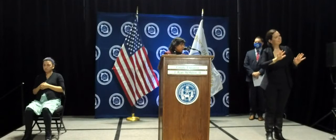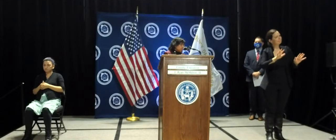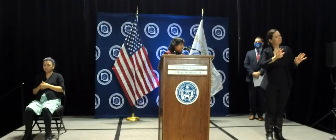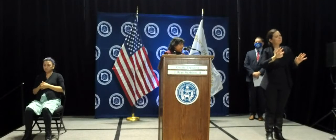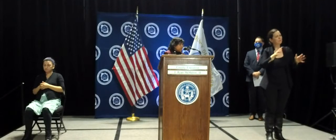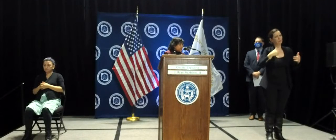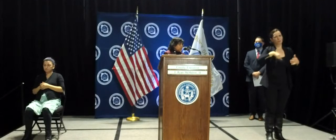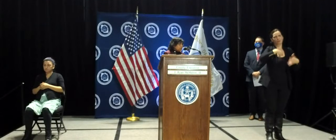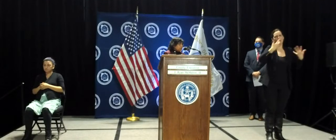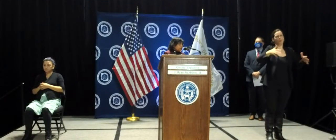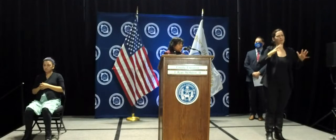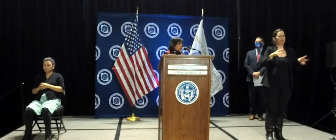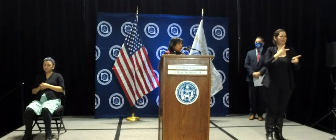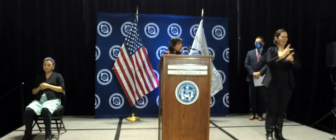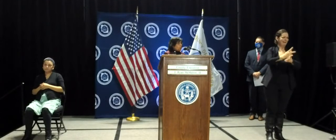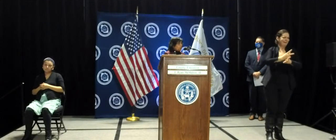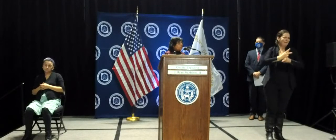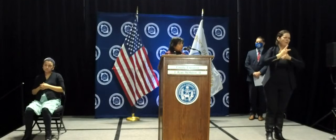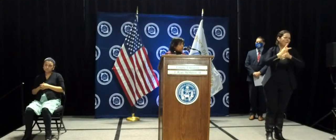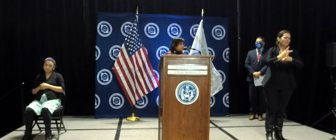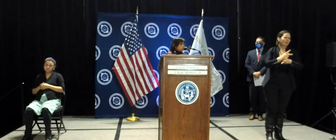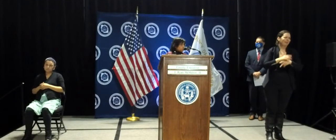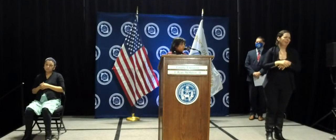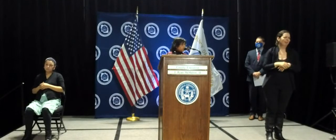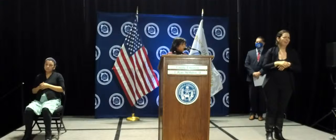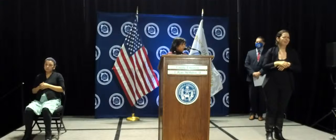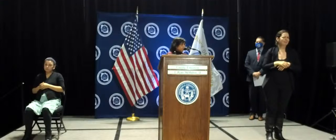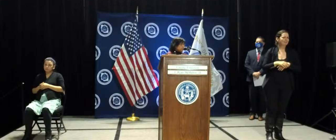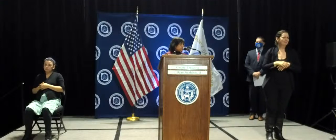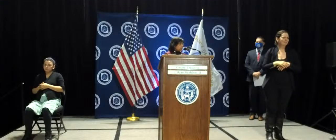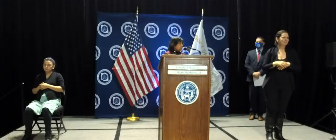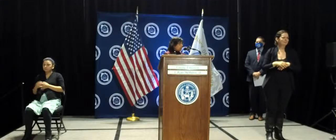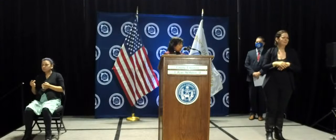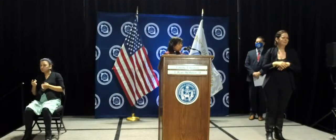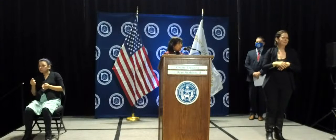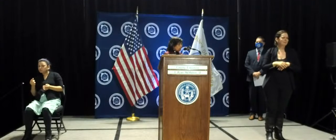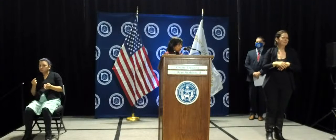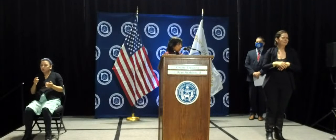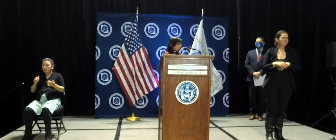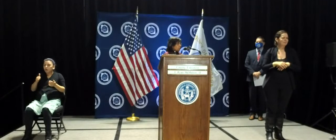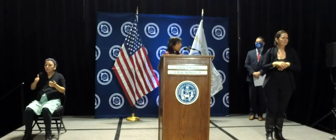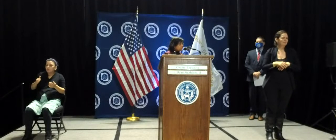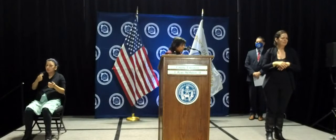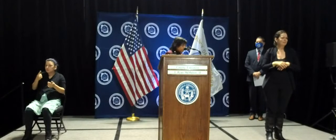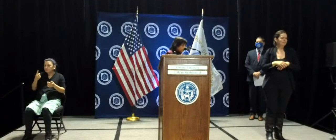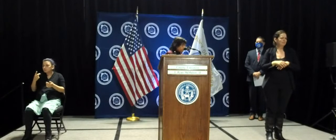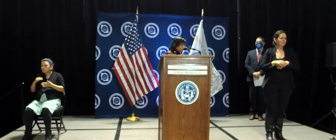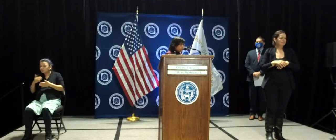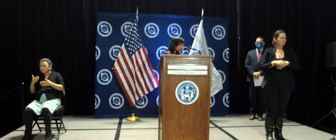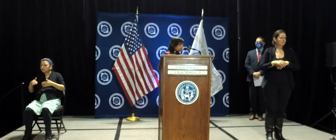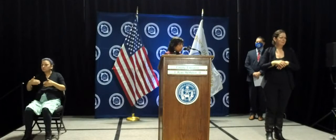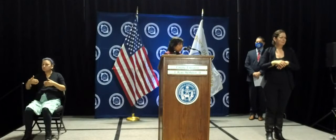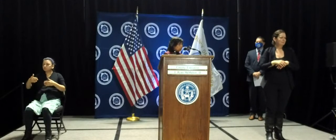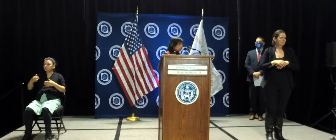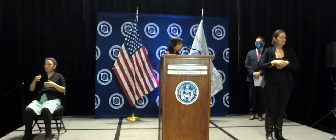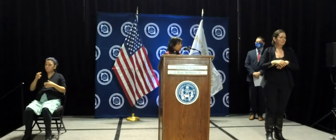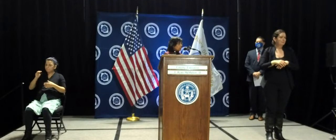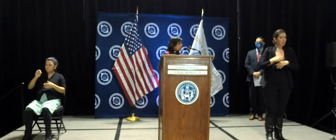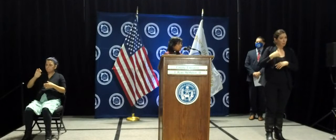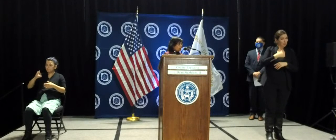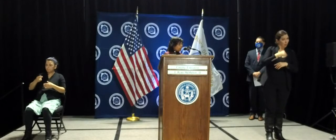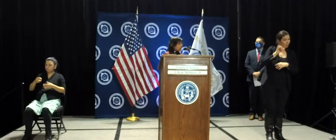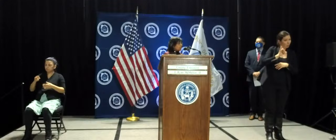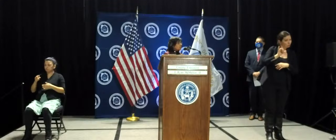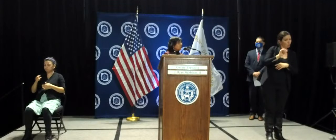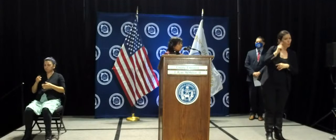them. And one of the questions which we will raise it are the doctors testing for flu also. So those